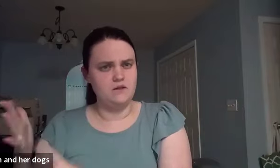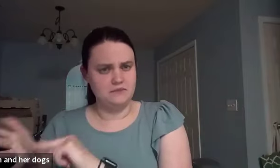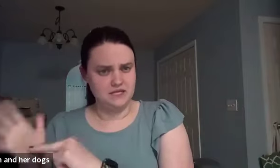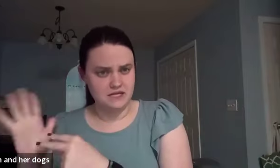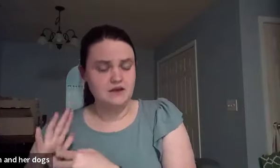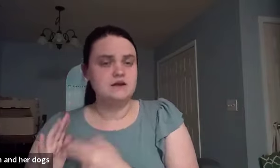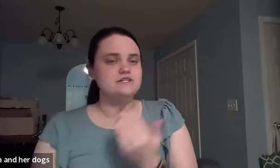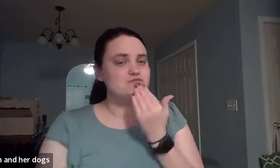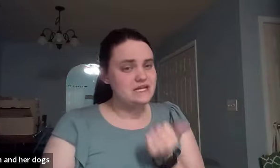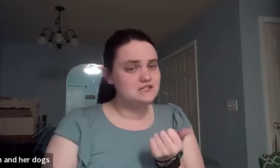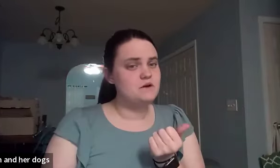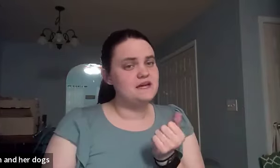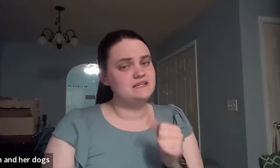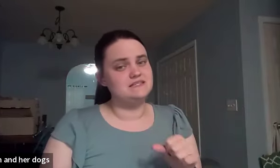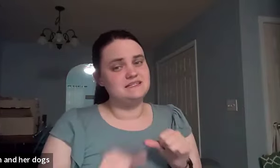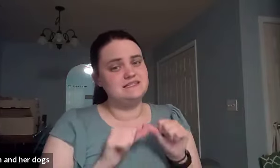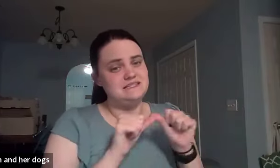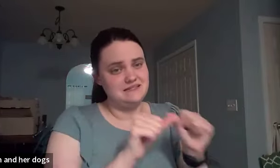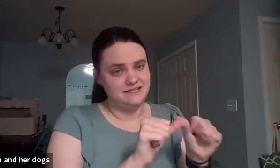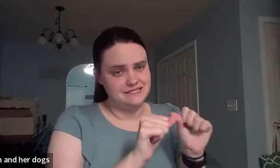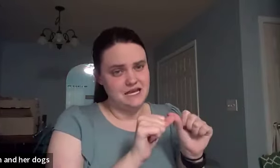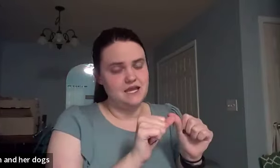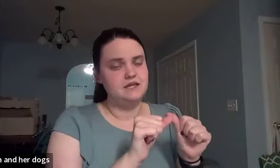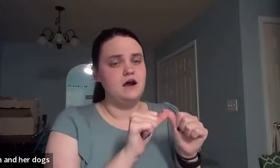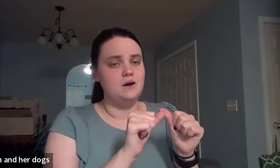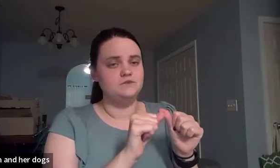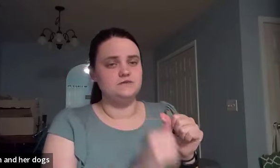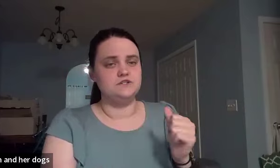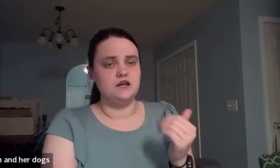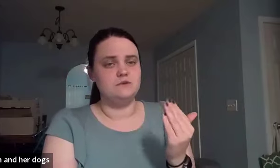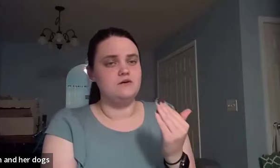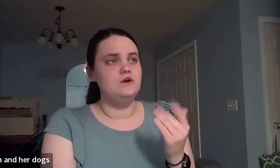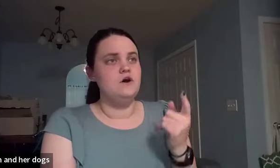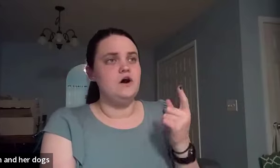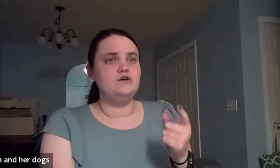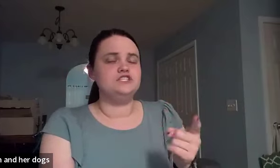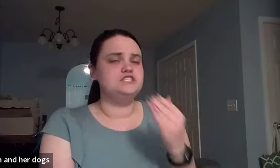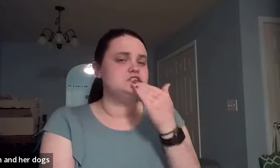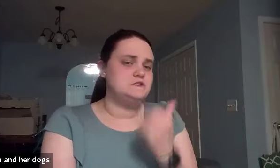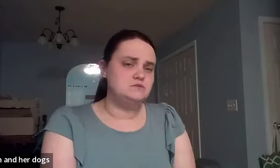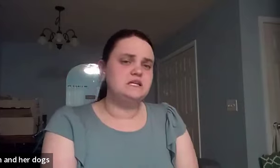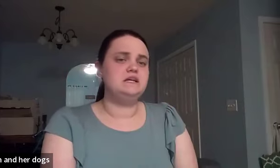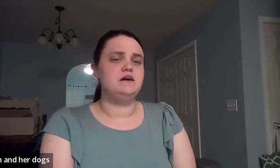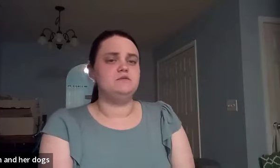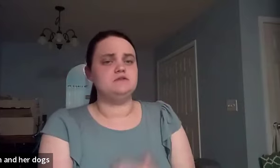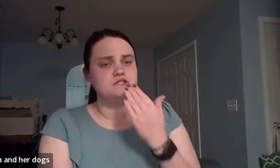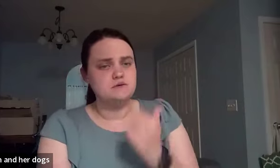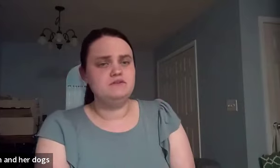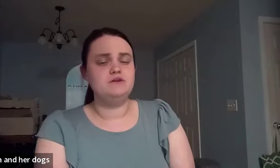on the meaning. Sweet is one that does consistently stay. So if you're talking about, oh, she's just so sweet, that was very sweet of